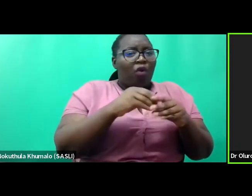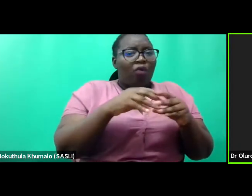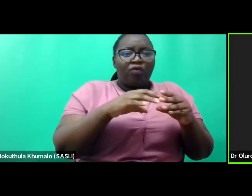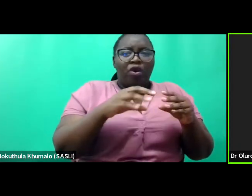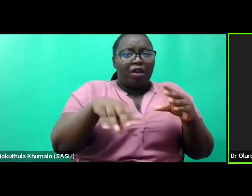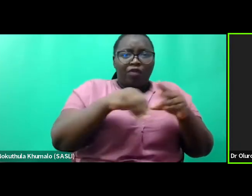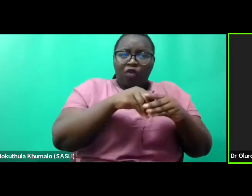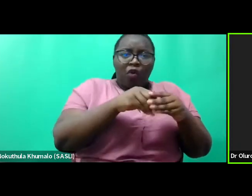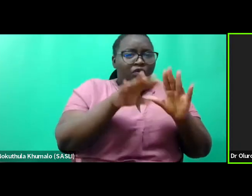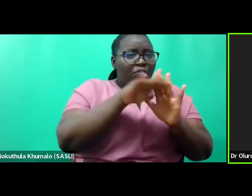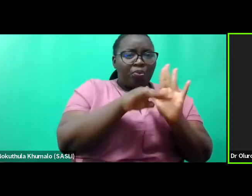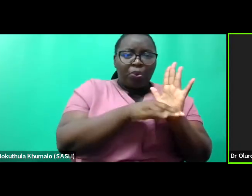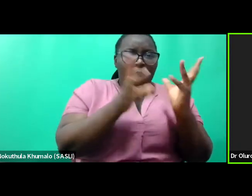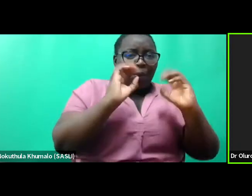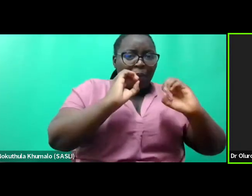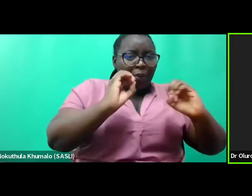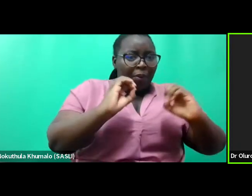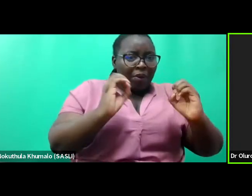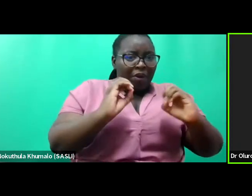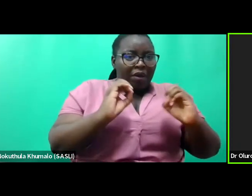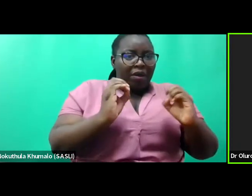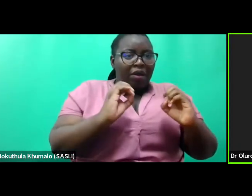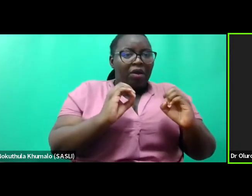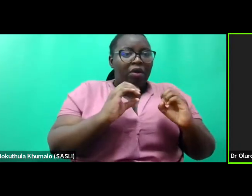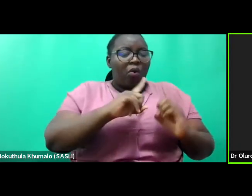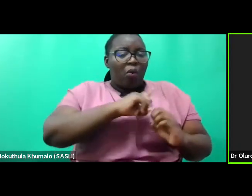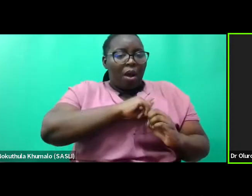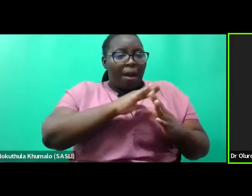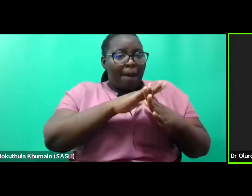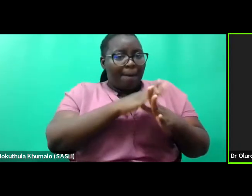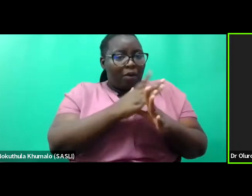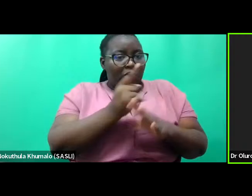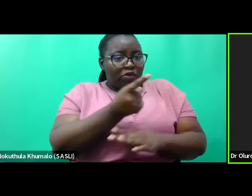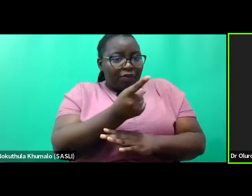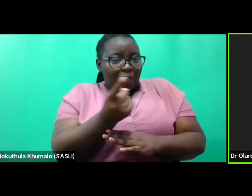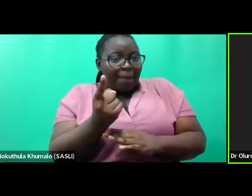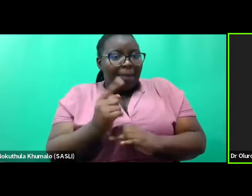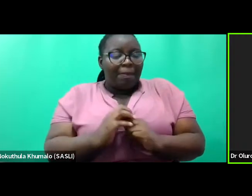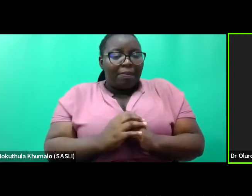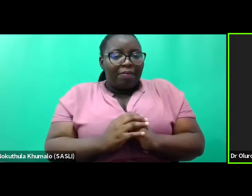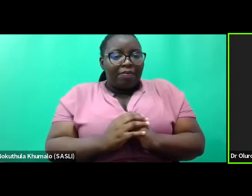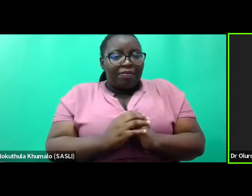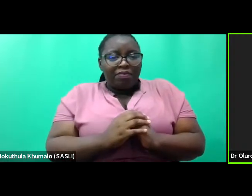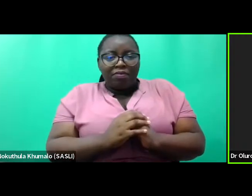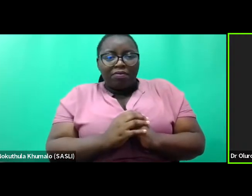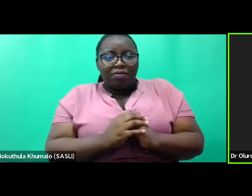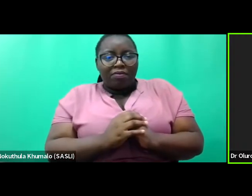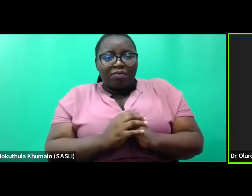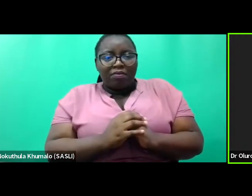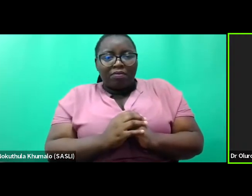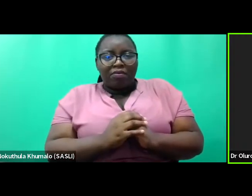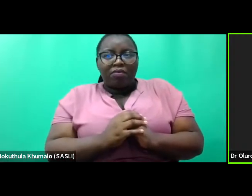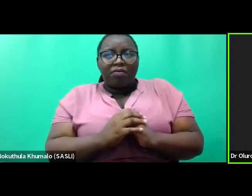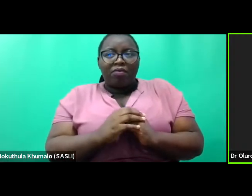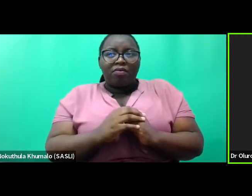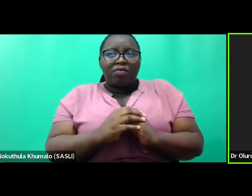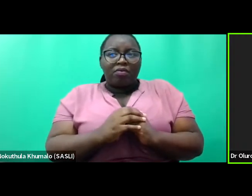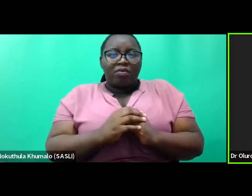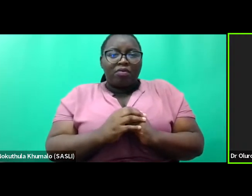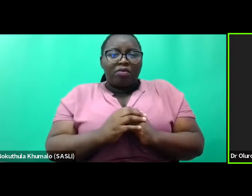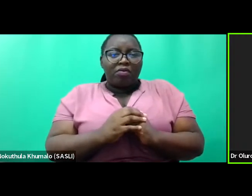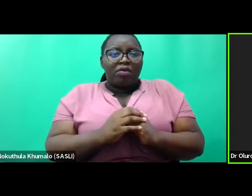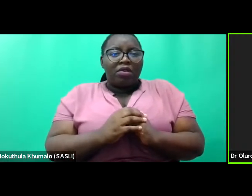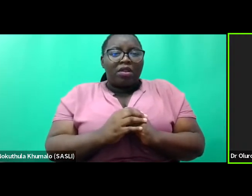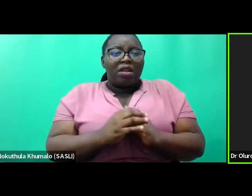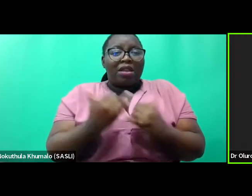for their inclusion in the program before some of them were made to attend some of them. And let me tell you something, proud to being asked to